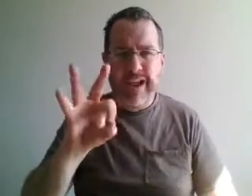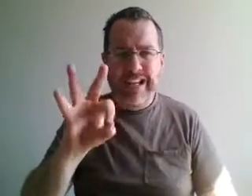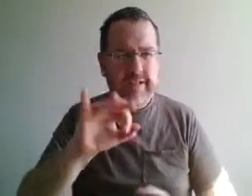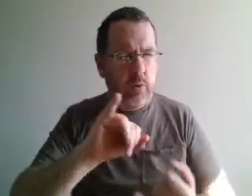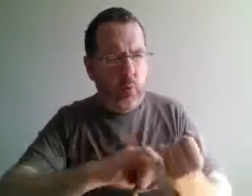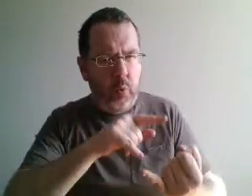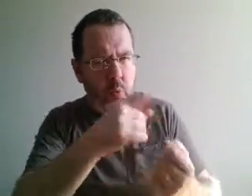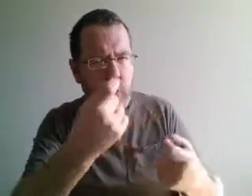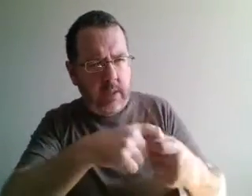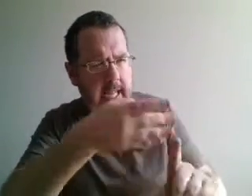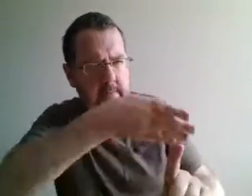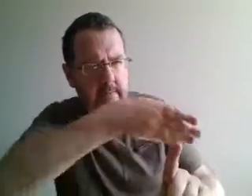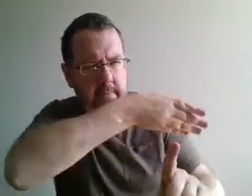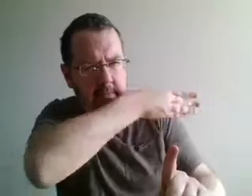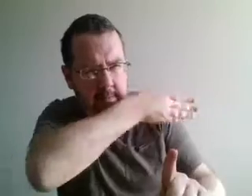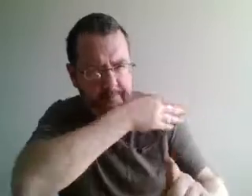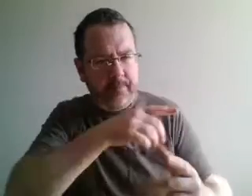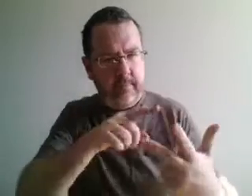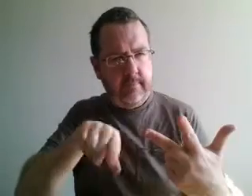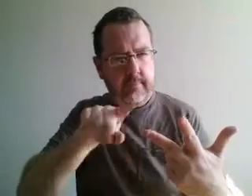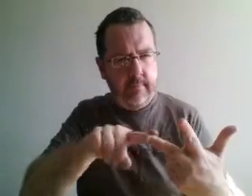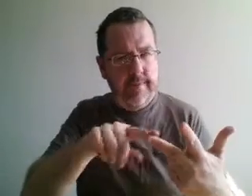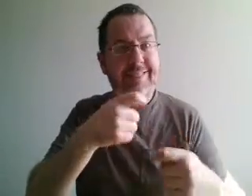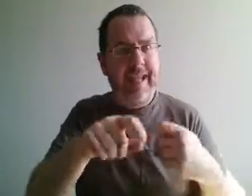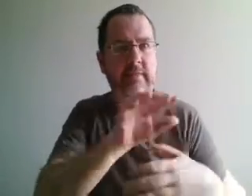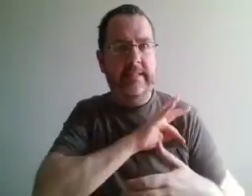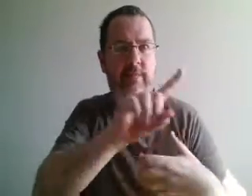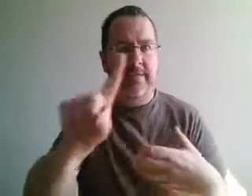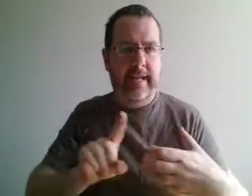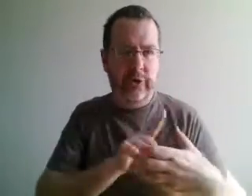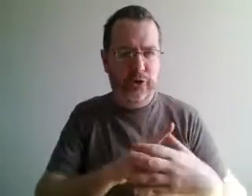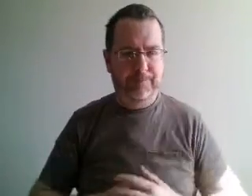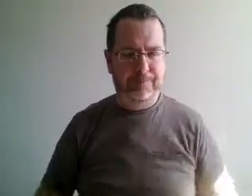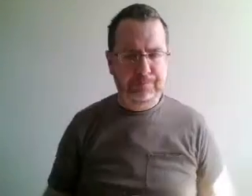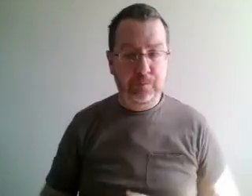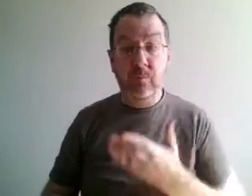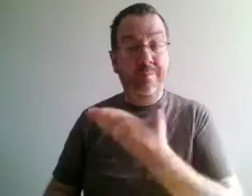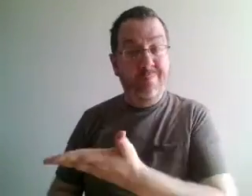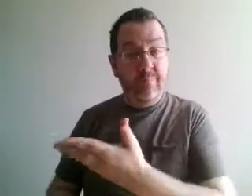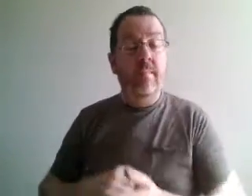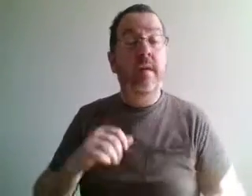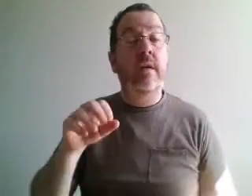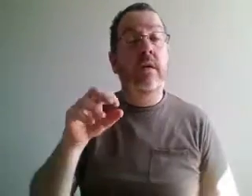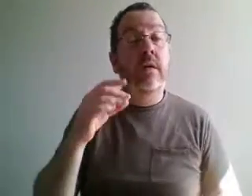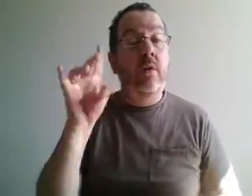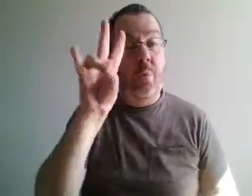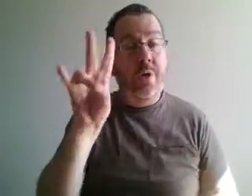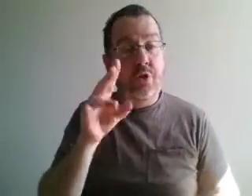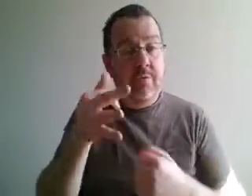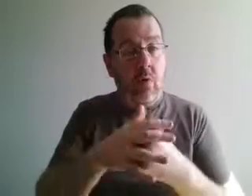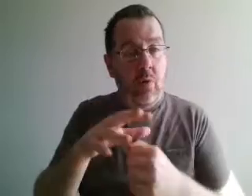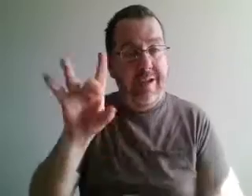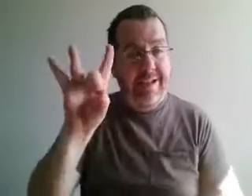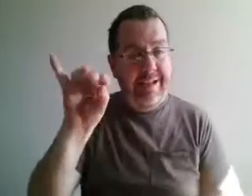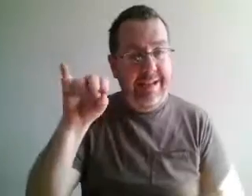A question for Kingston. Somebody had texted us in, or rather emailed us in, to say that they read that there are two different phases